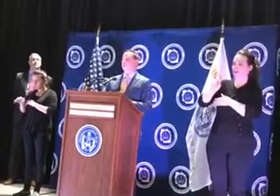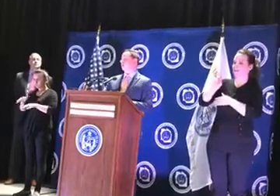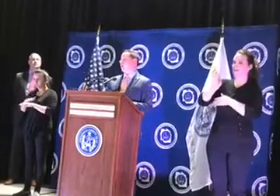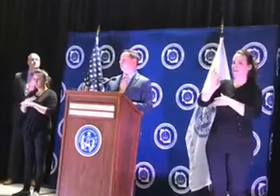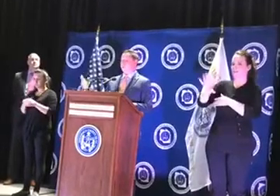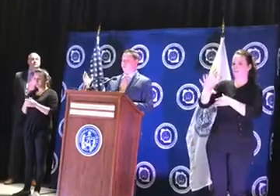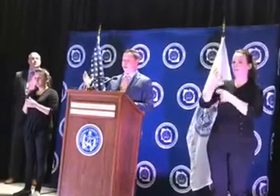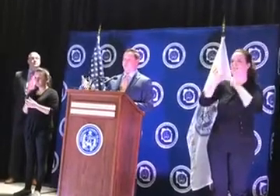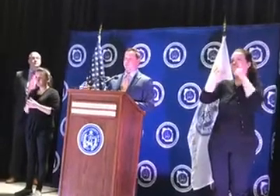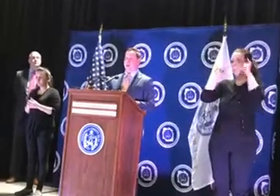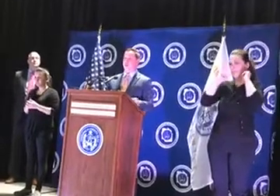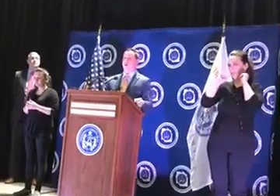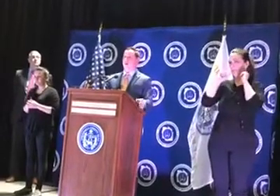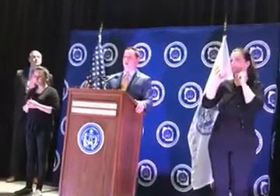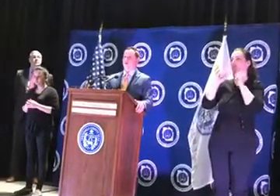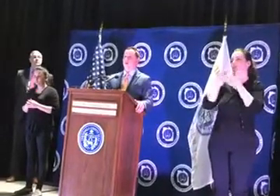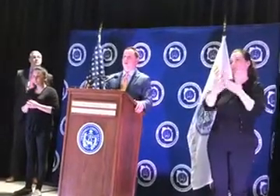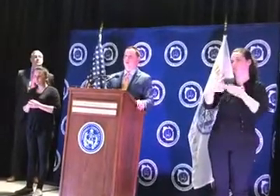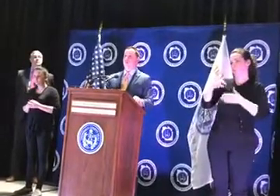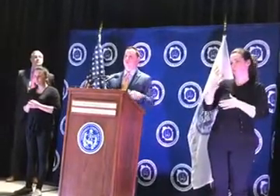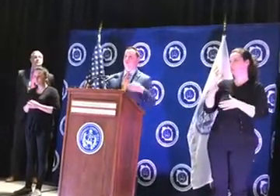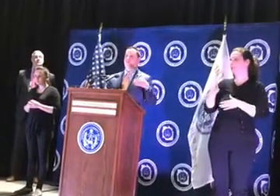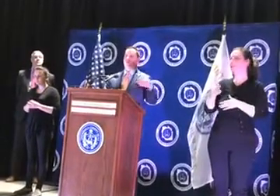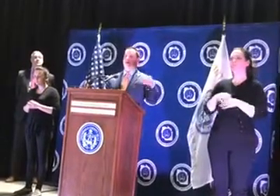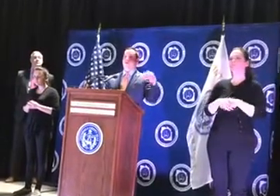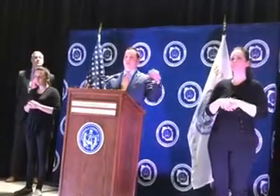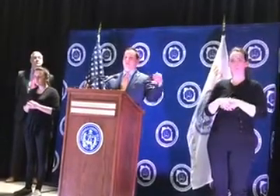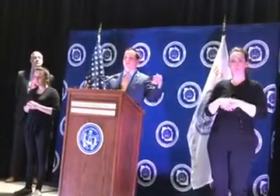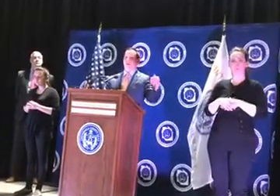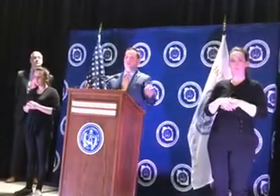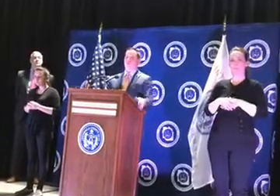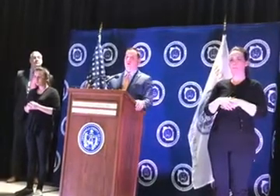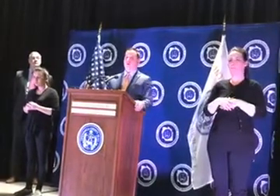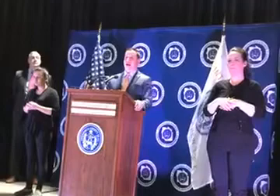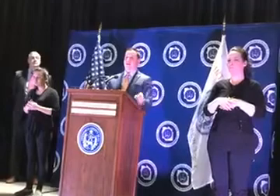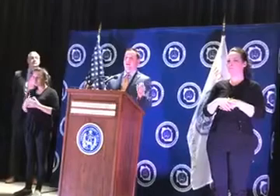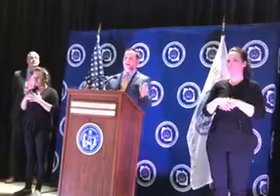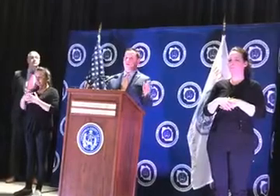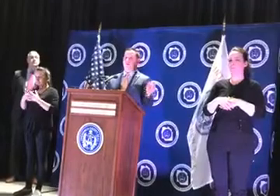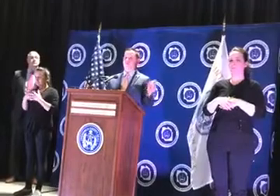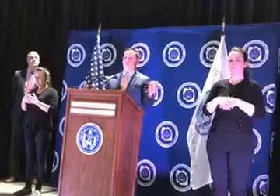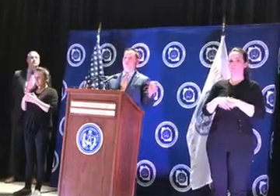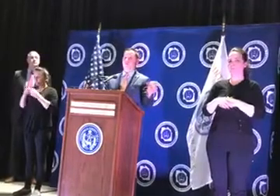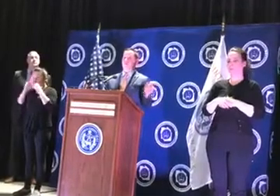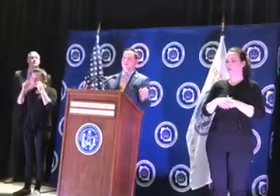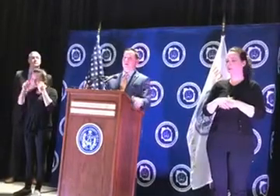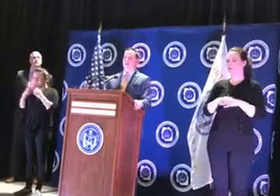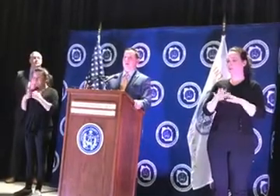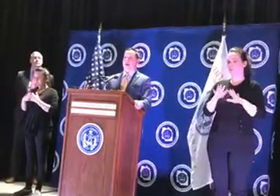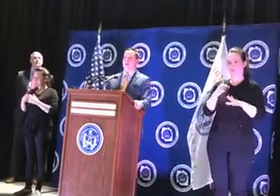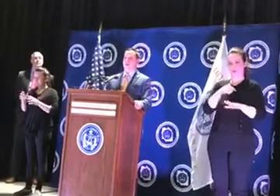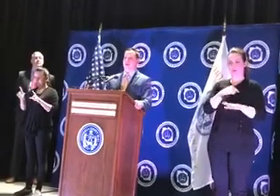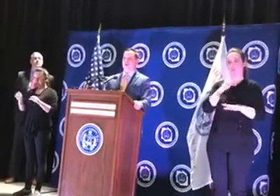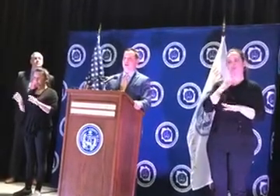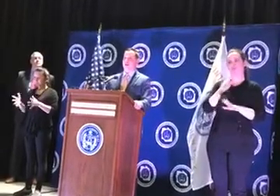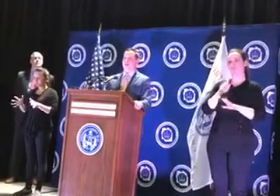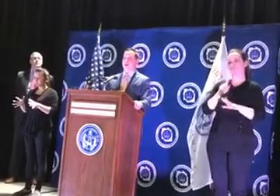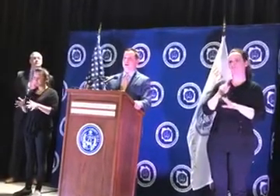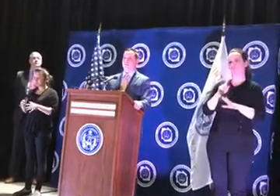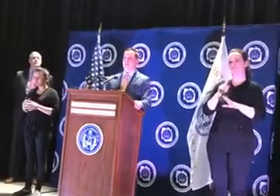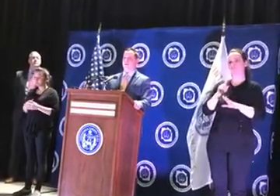right now because we have the capacity we have right now. But we were planning in advance, so we're not going to give away specific supply